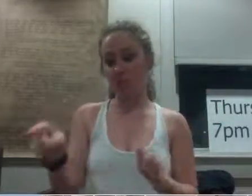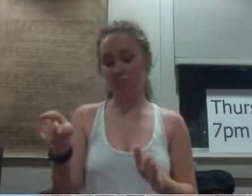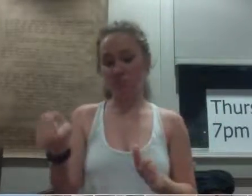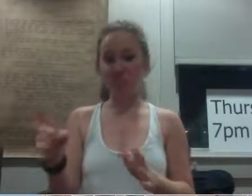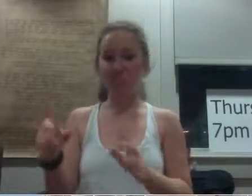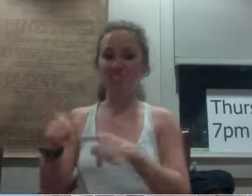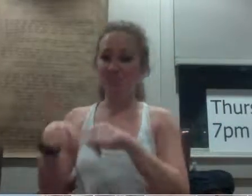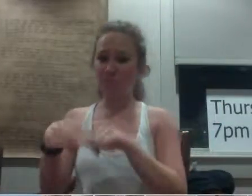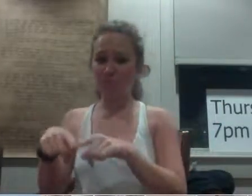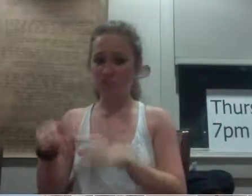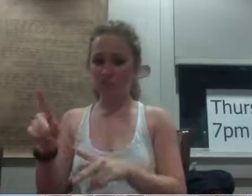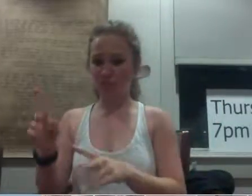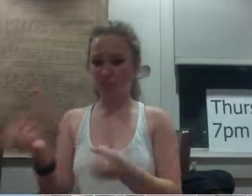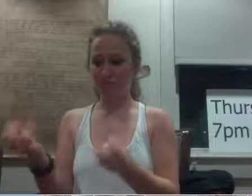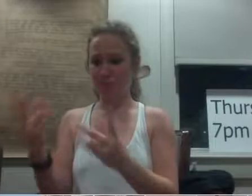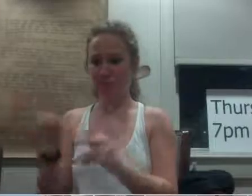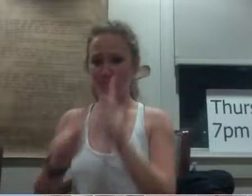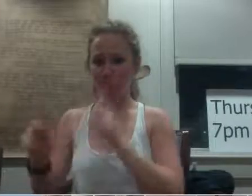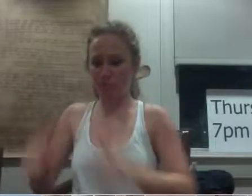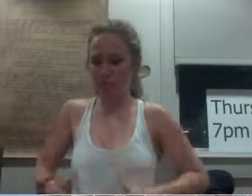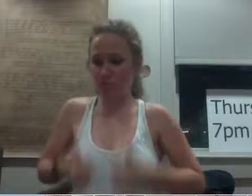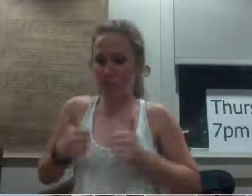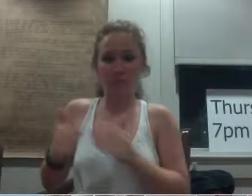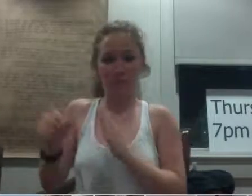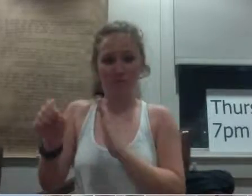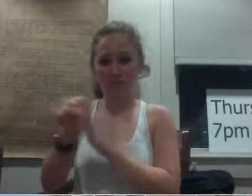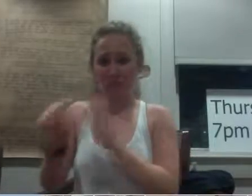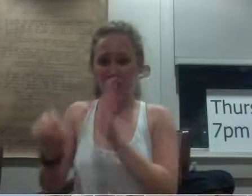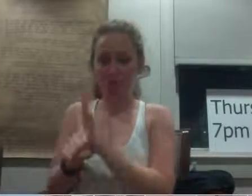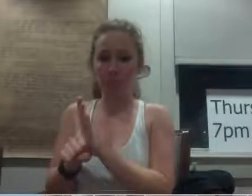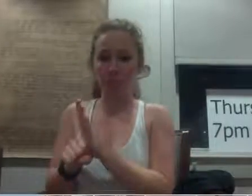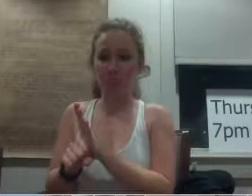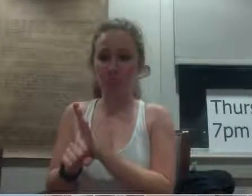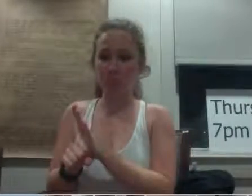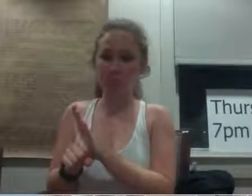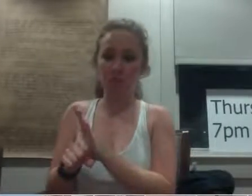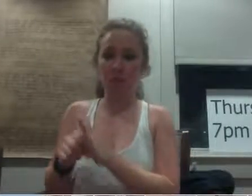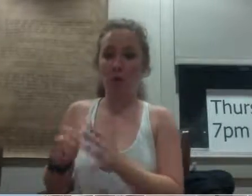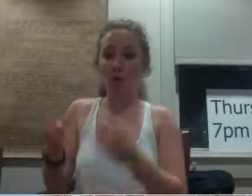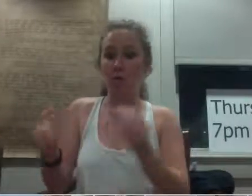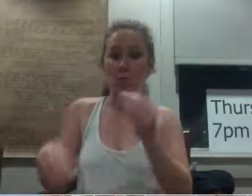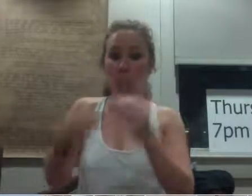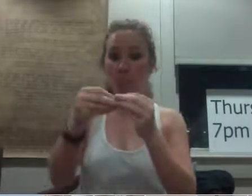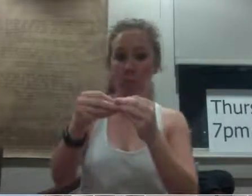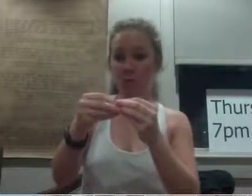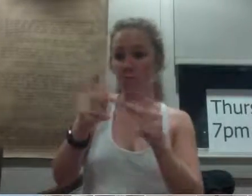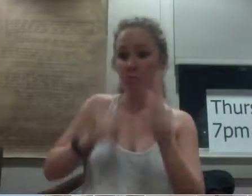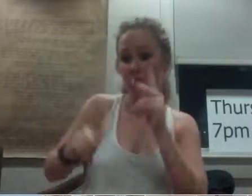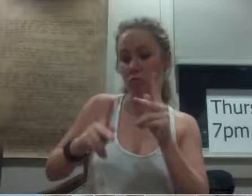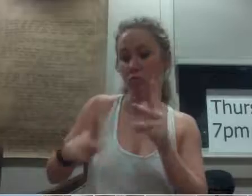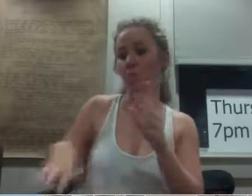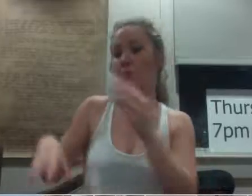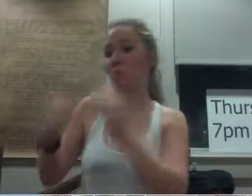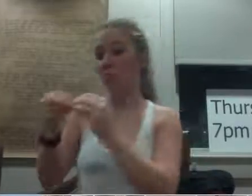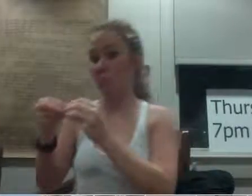The Senate has 2 representatives per state, and the House of Representatives has